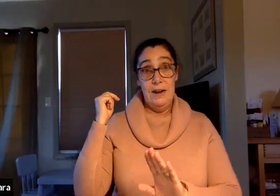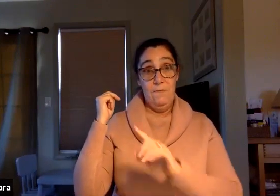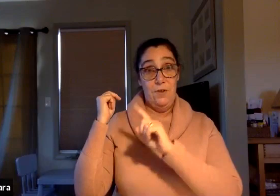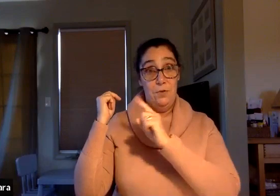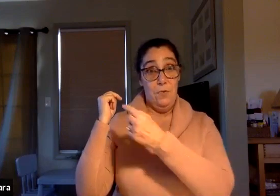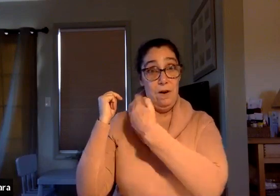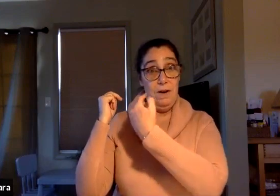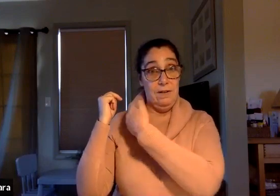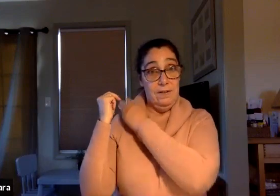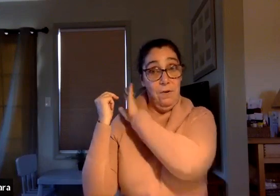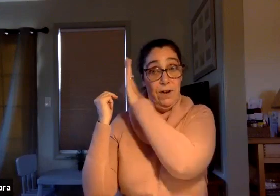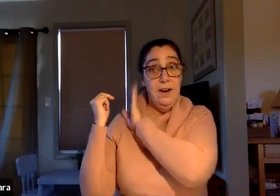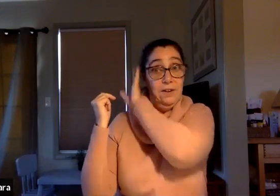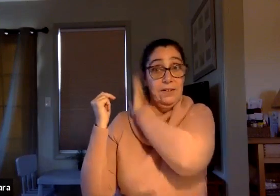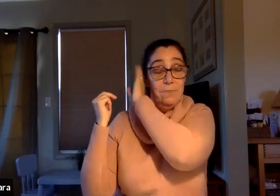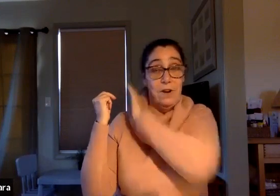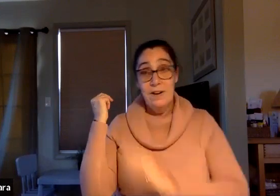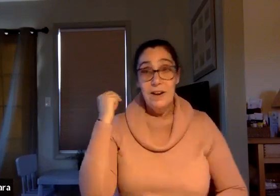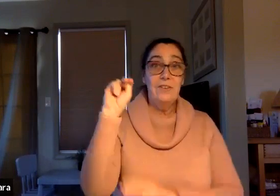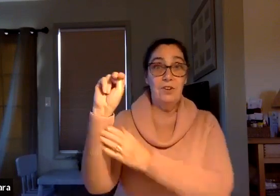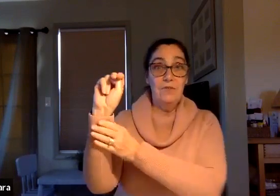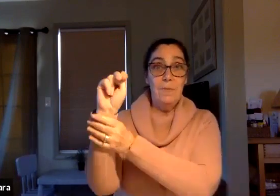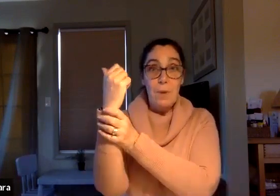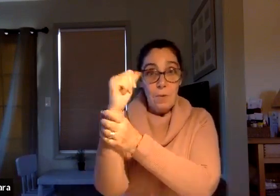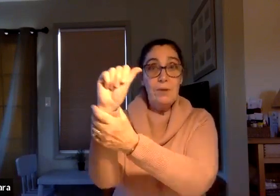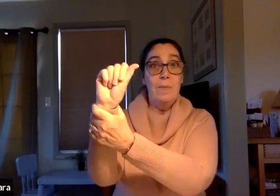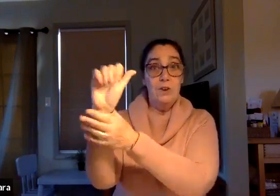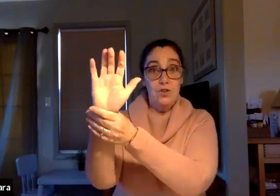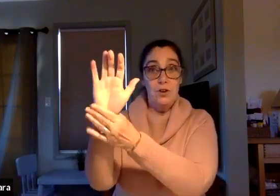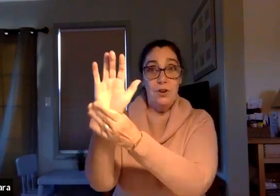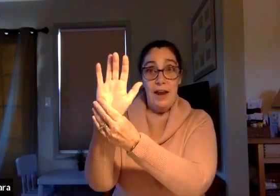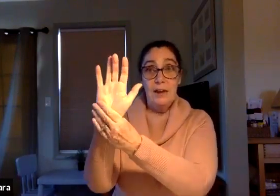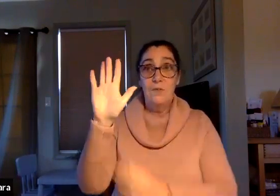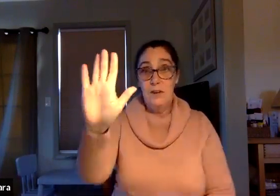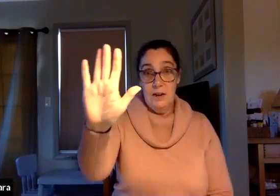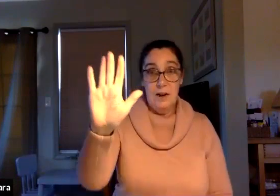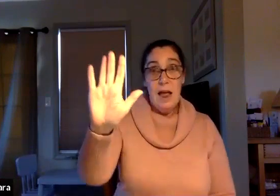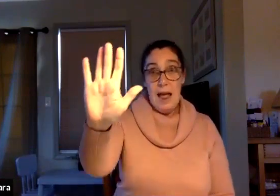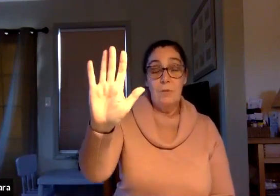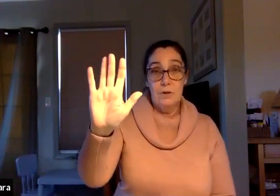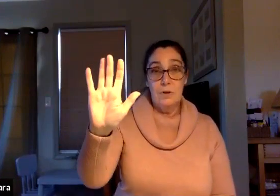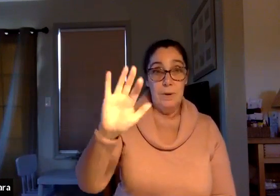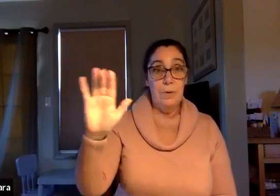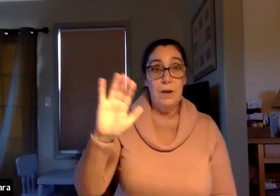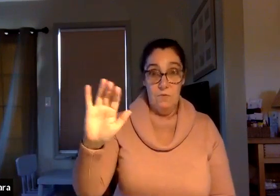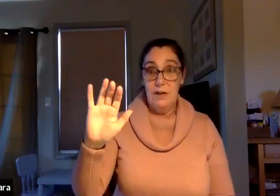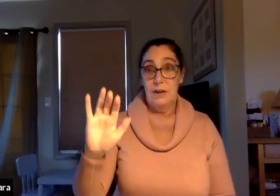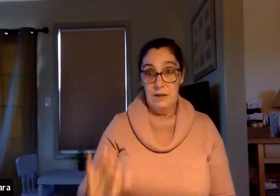if you are over here somewhere. So just remember, always make sure your hand is facing out so people can read it.